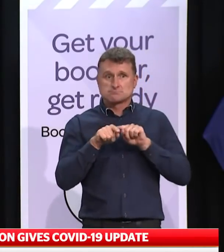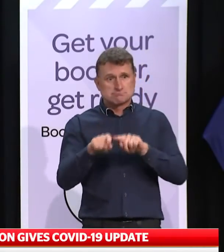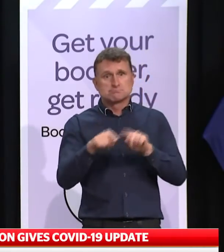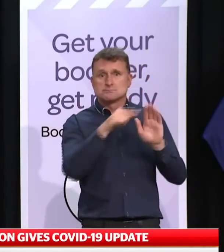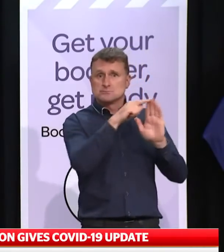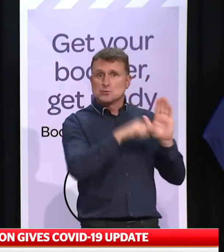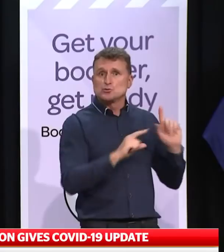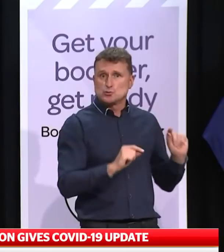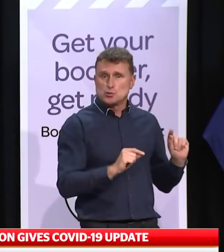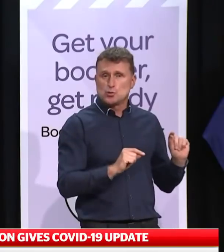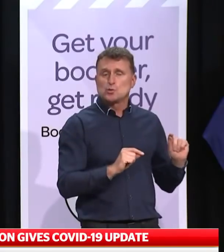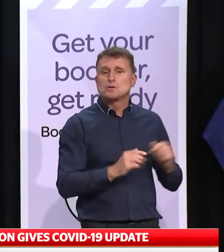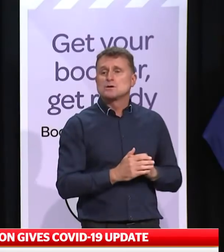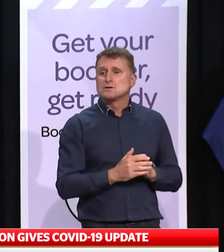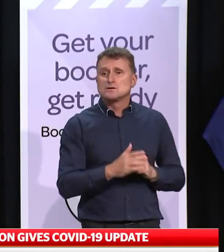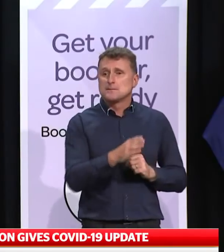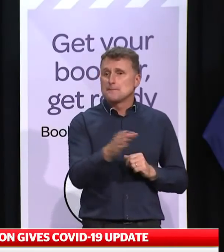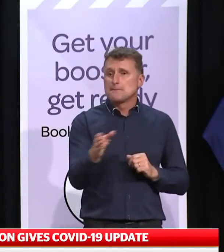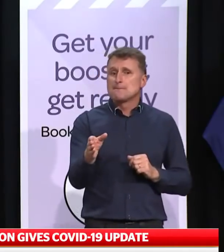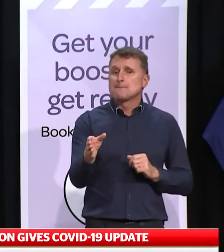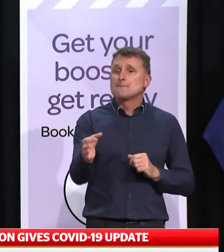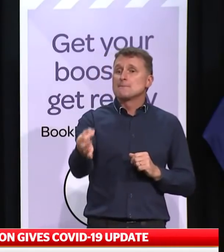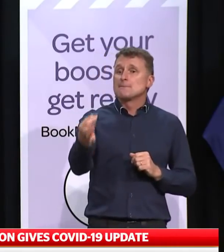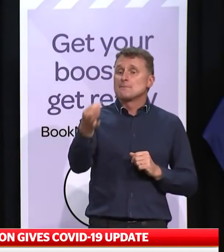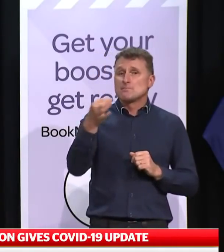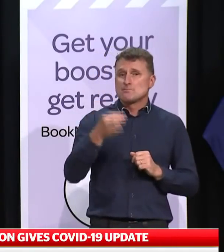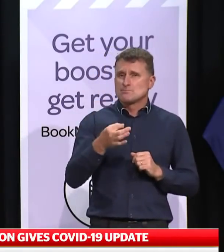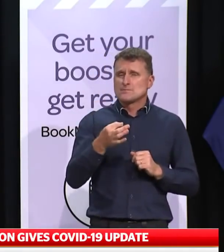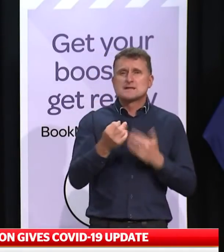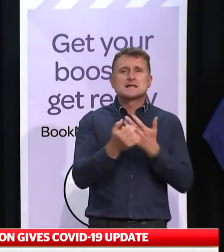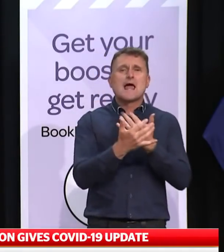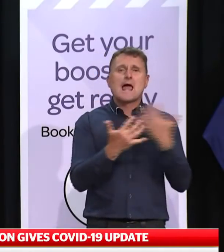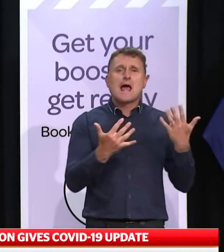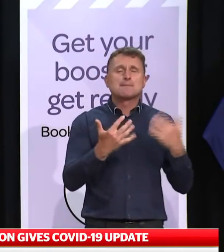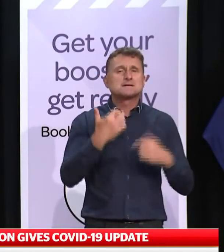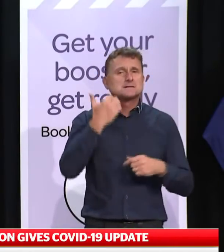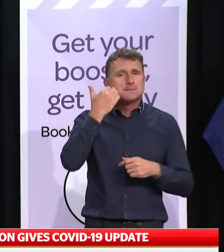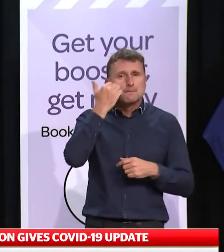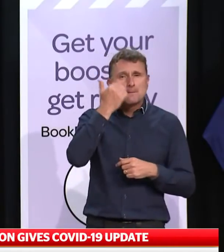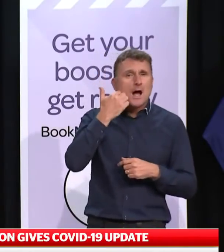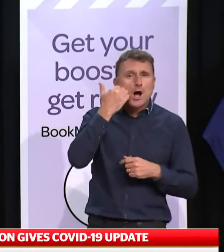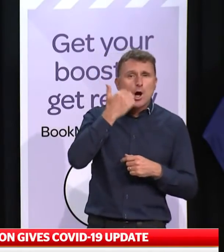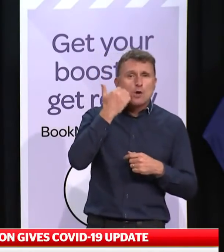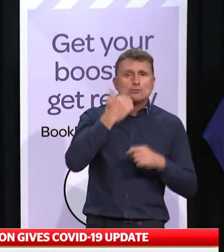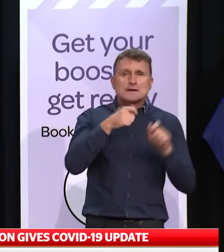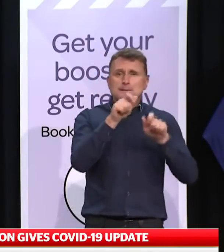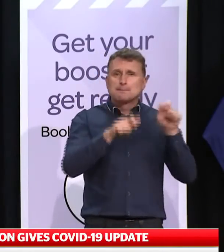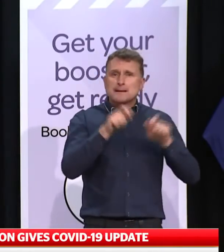Minister, Tāmaki Māori, Ministry of Health, Tāmaki Māori vaccination rate has Māori at